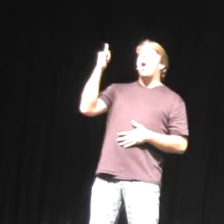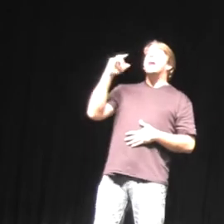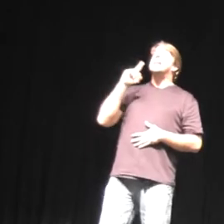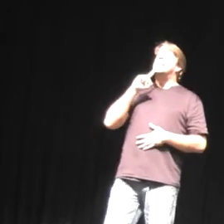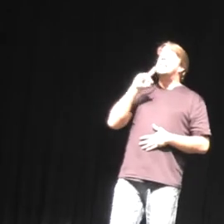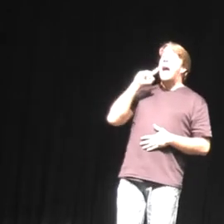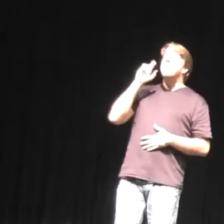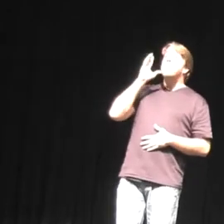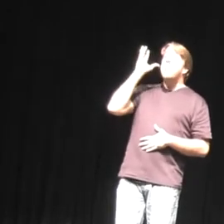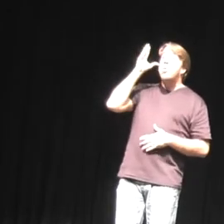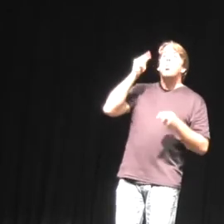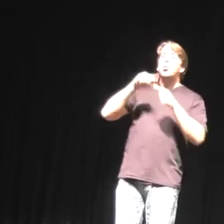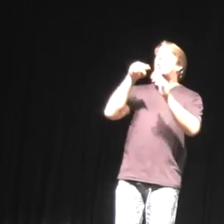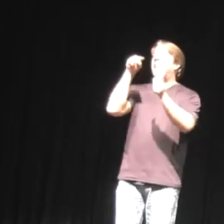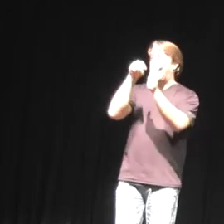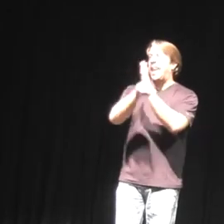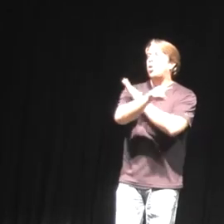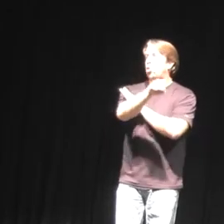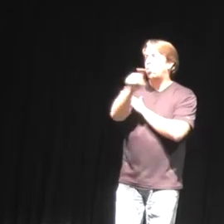they will try to kill you.